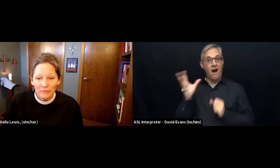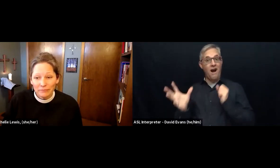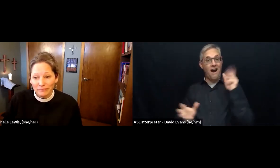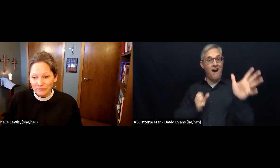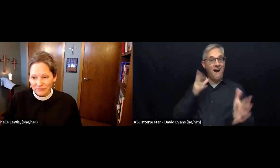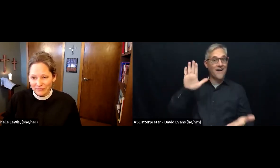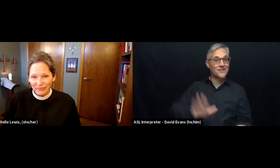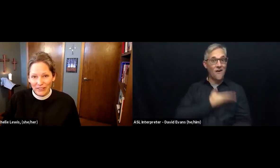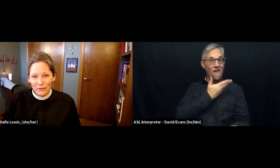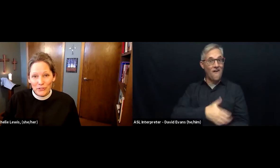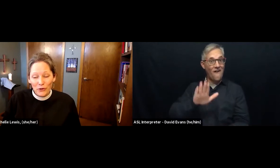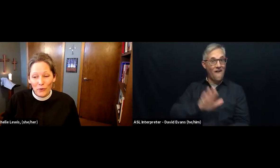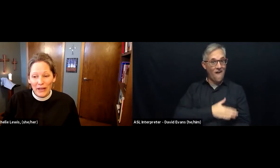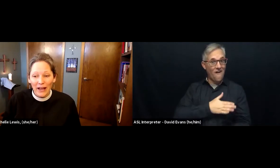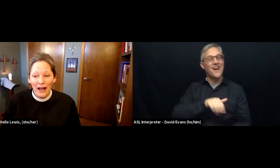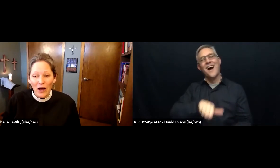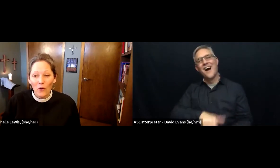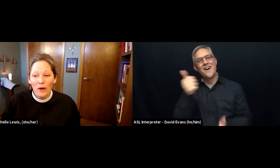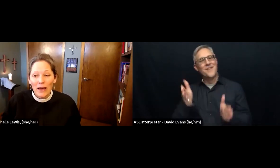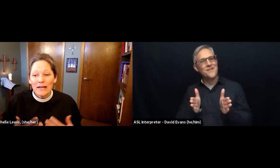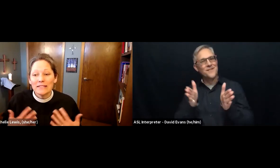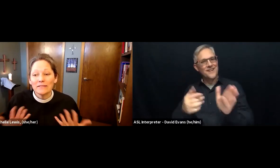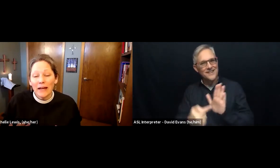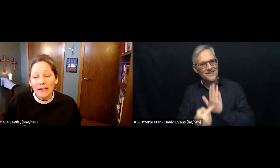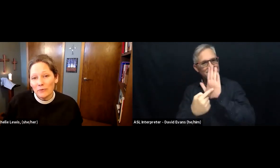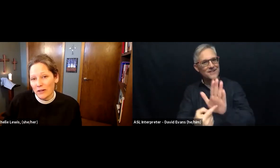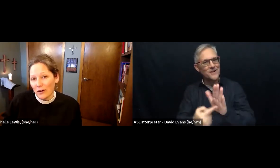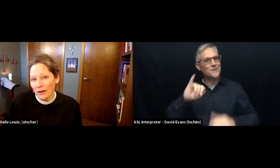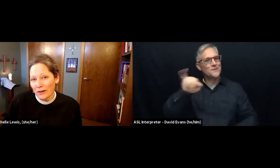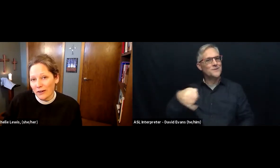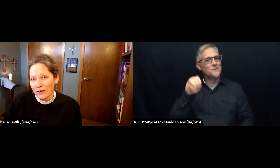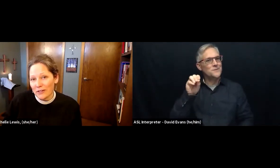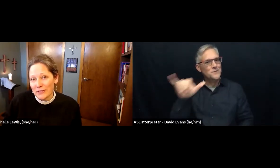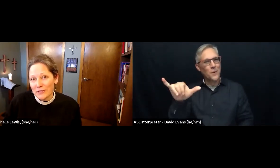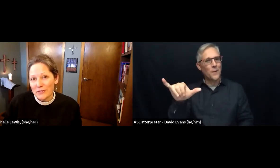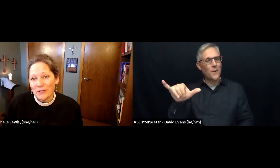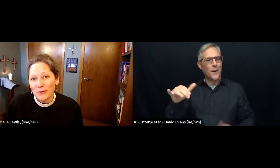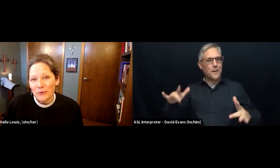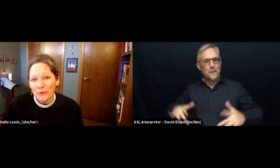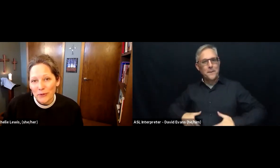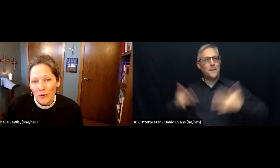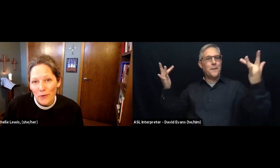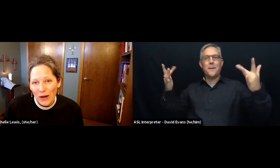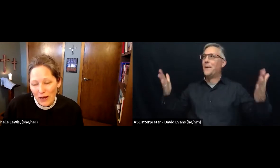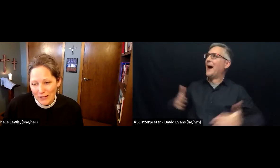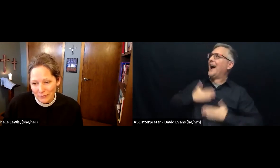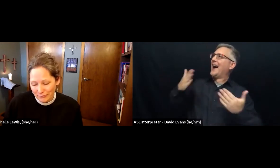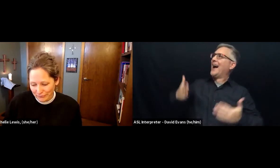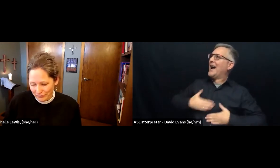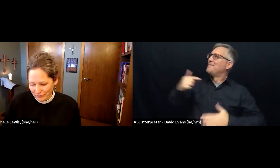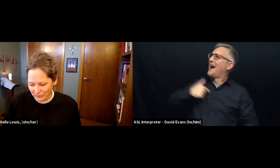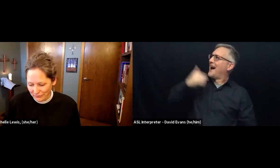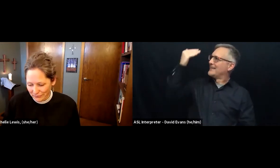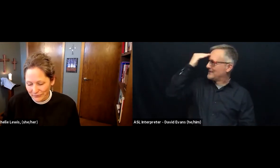joy, of showing how delighted we are to know God.